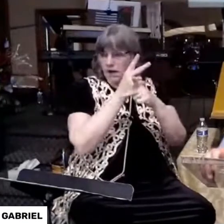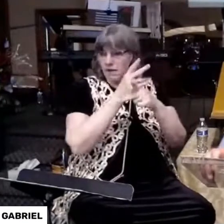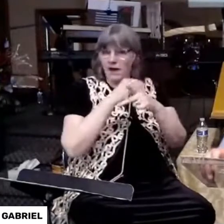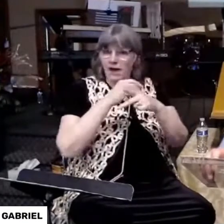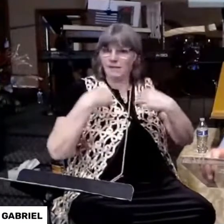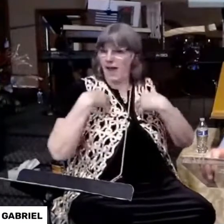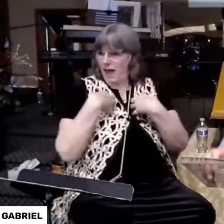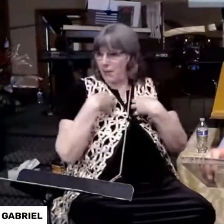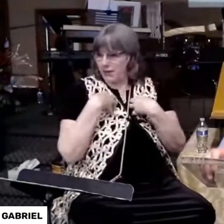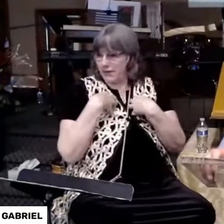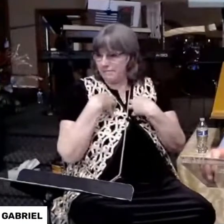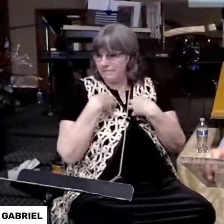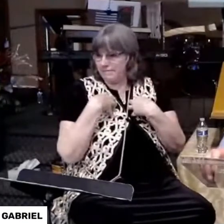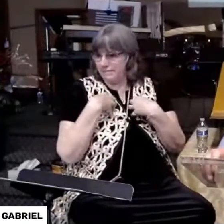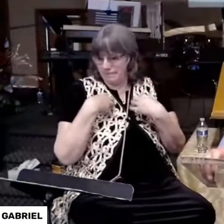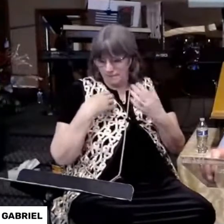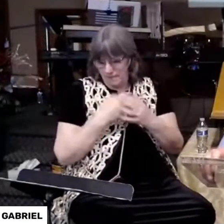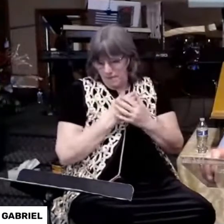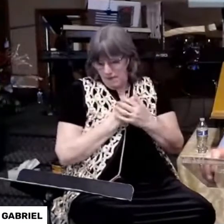animals.